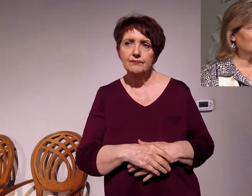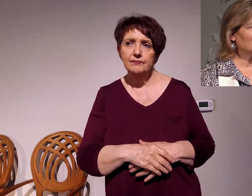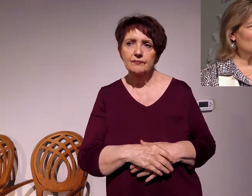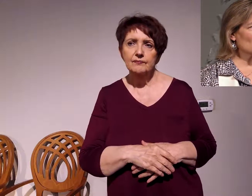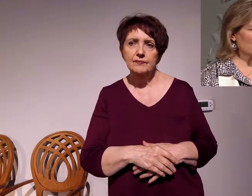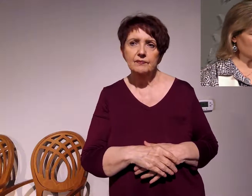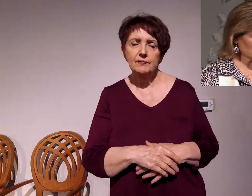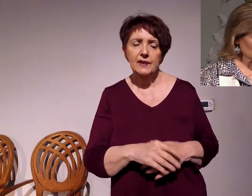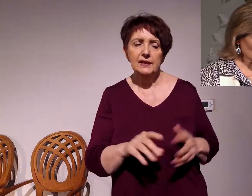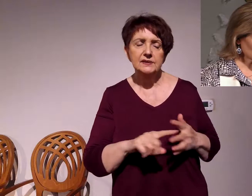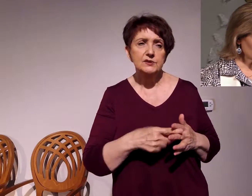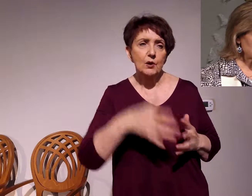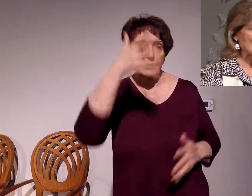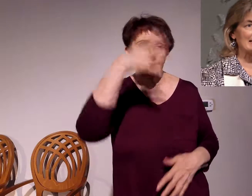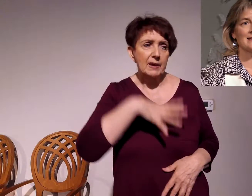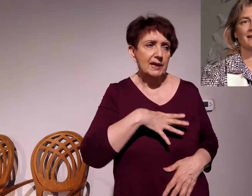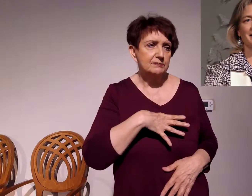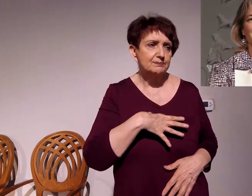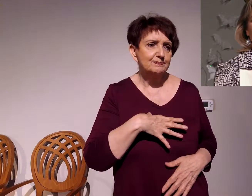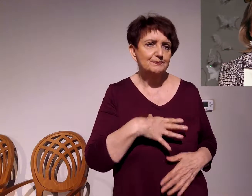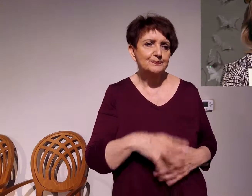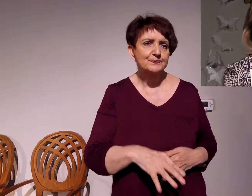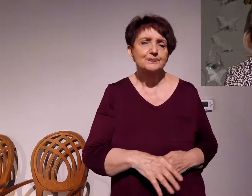Okay, let's start with the men. Okay, let's start with the men.